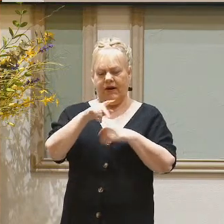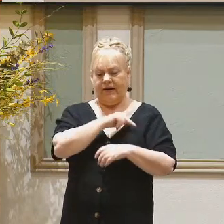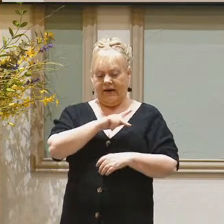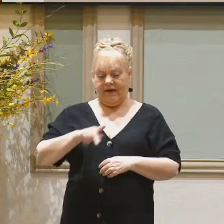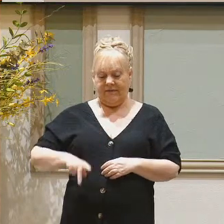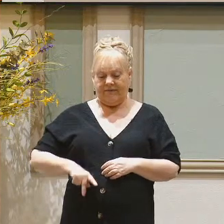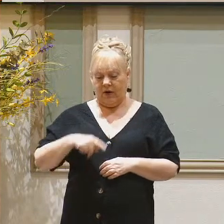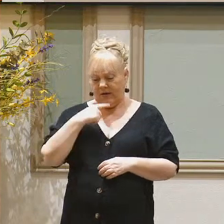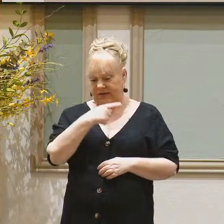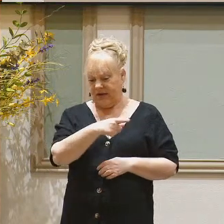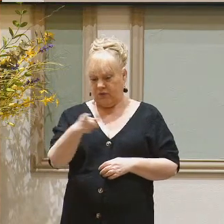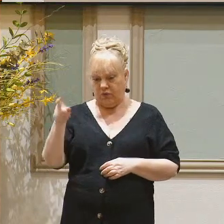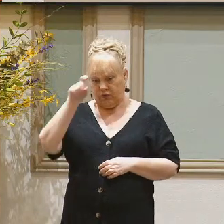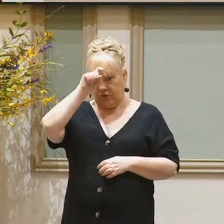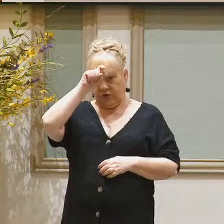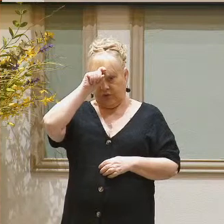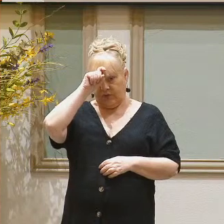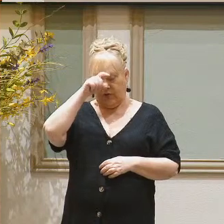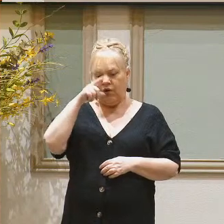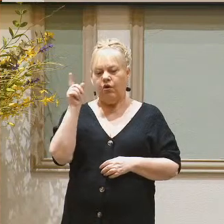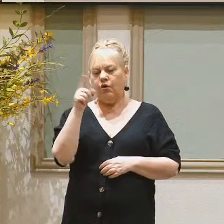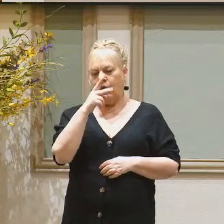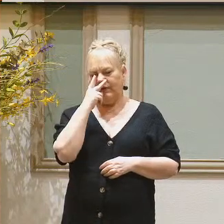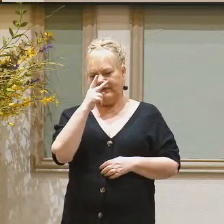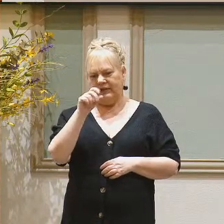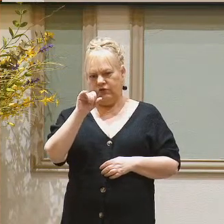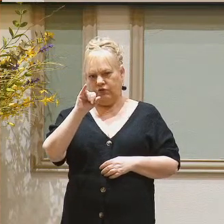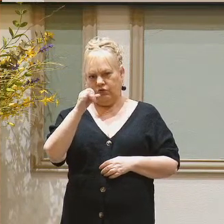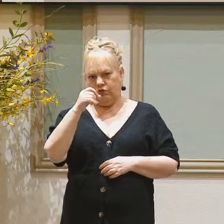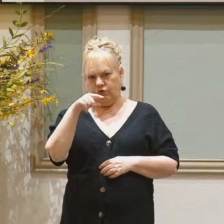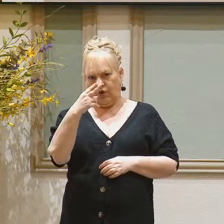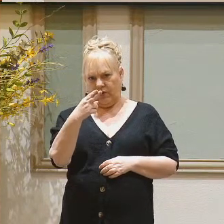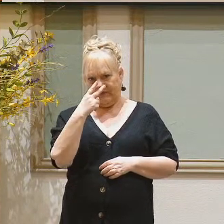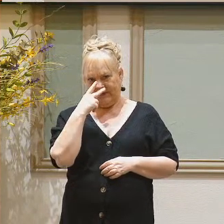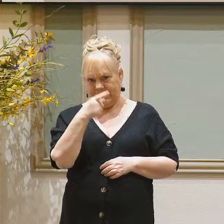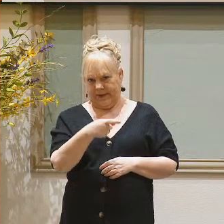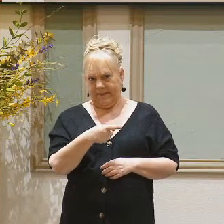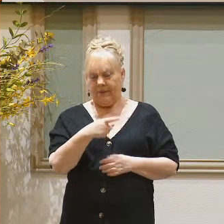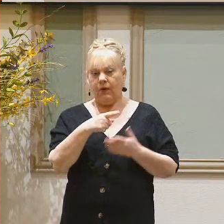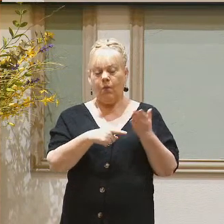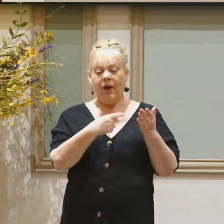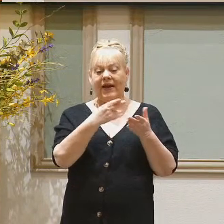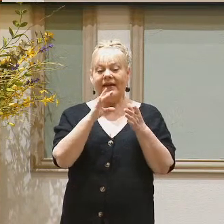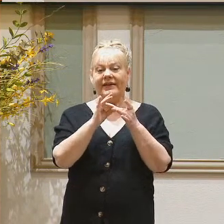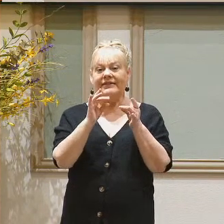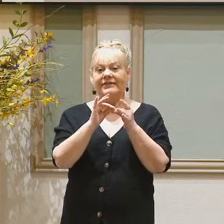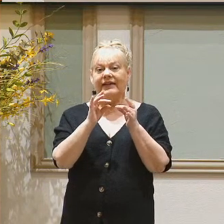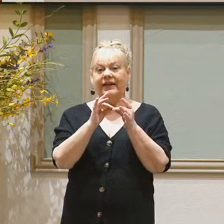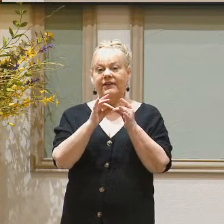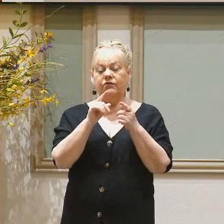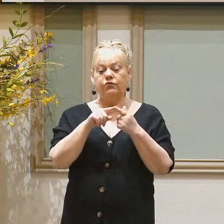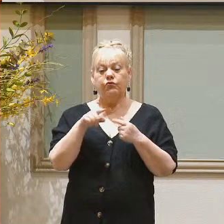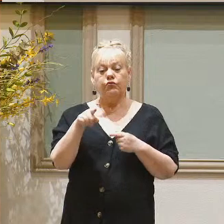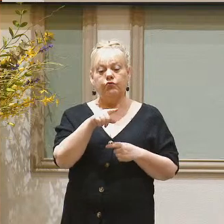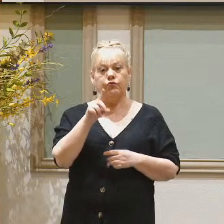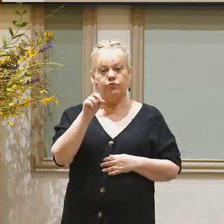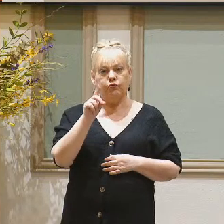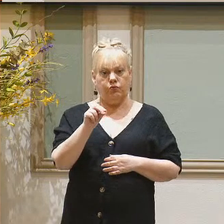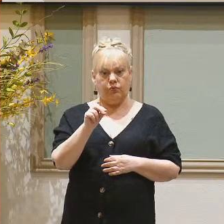all the Egyptians, "Go see Joseph. What he says to you to